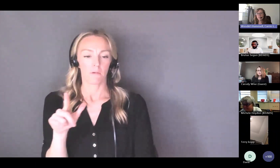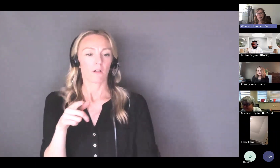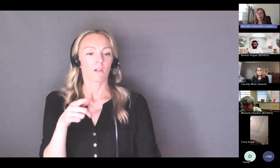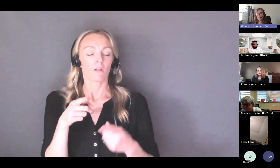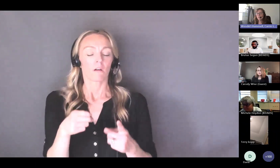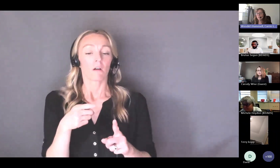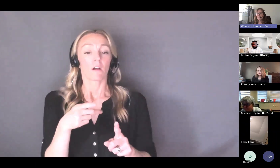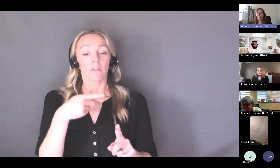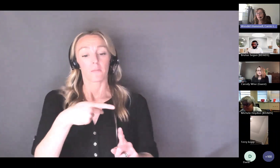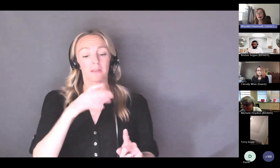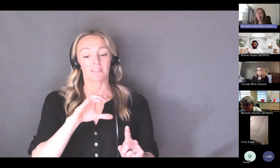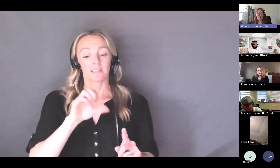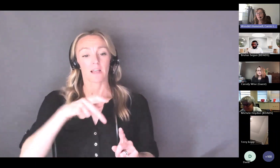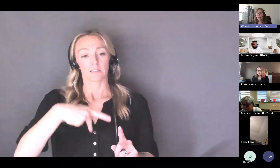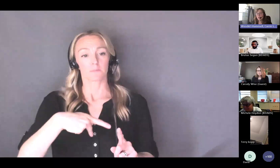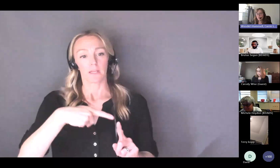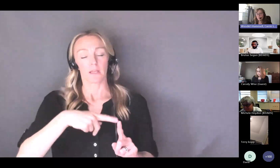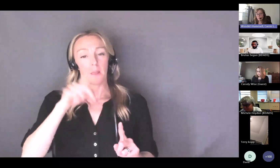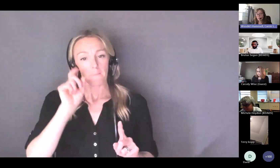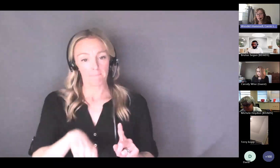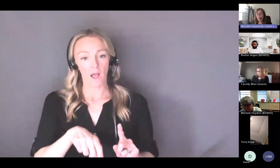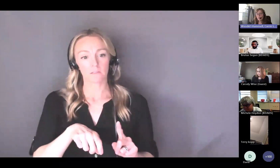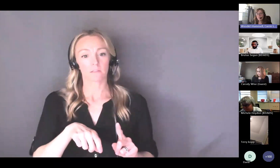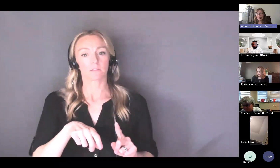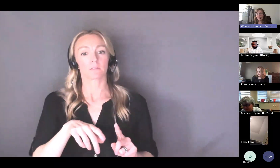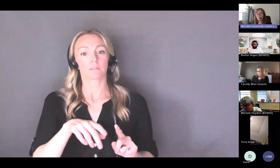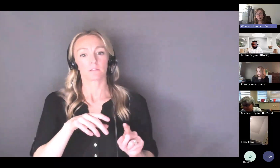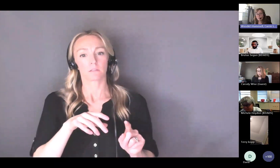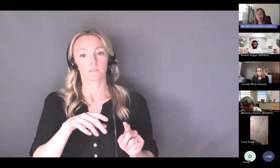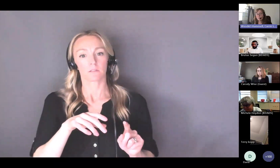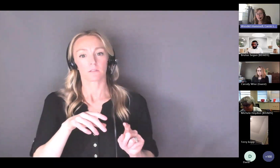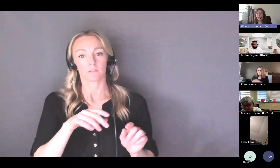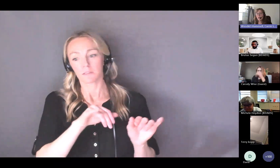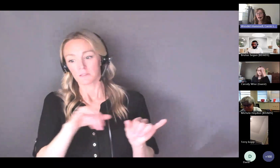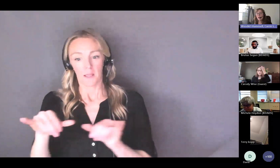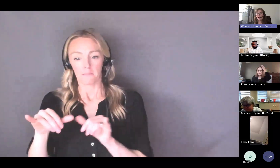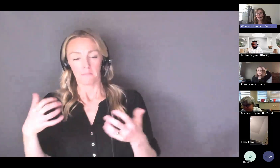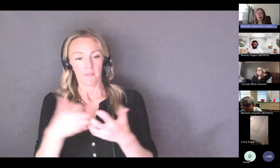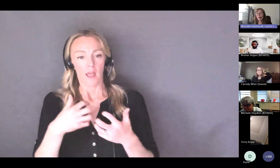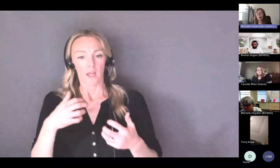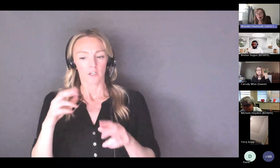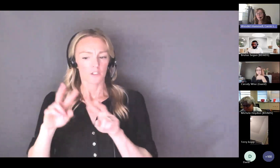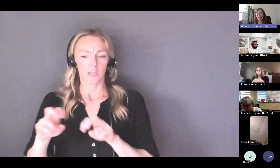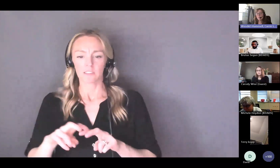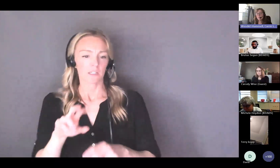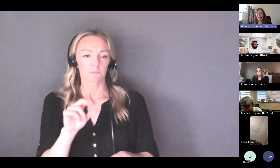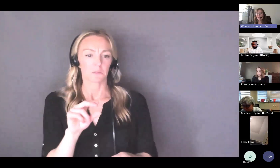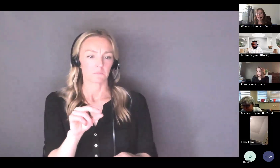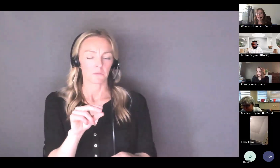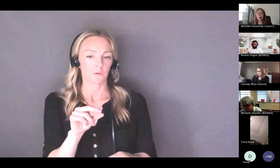the PCSP needs to directly mirror the assessment or